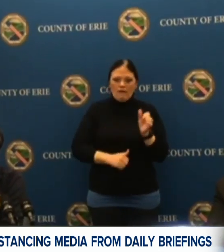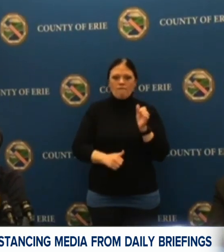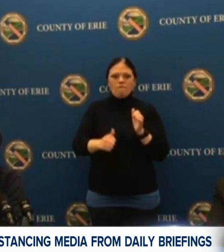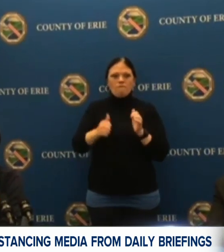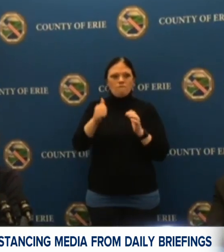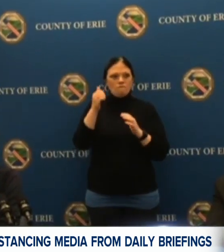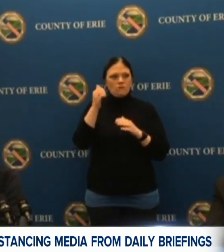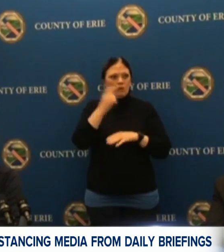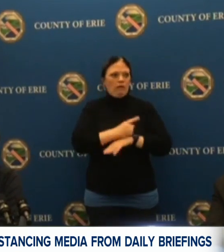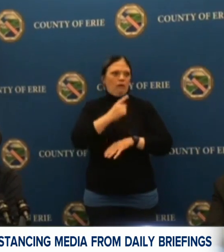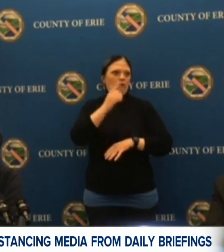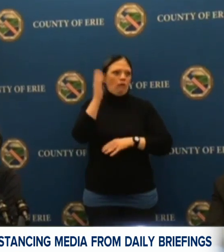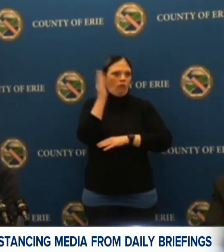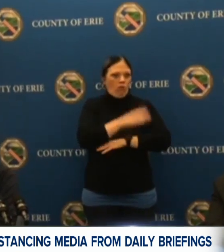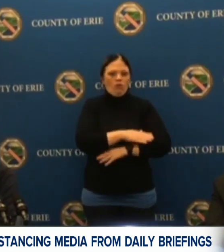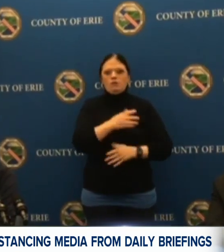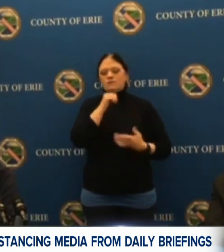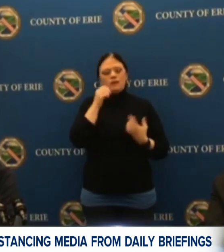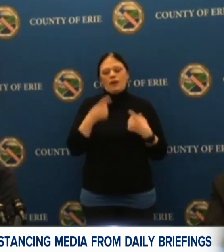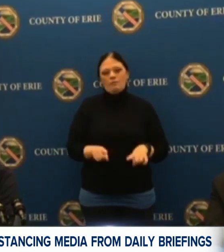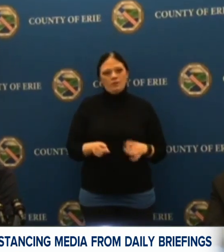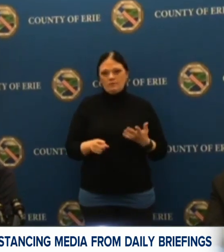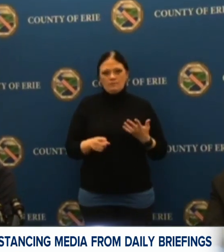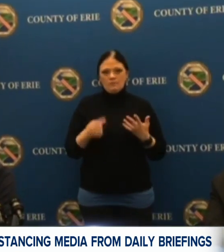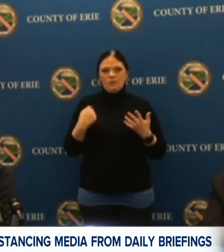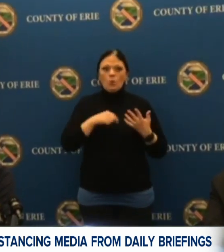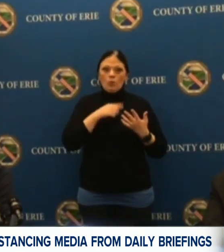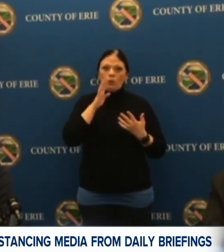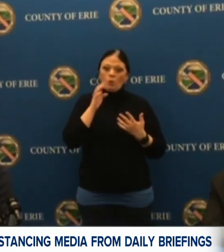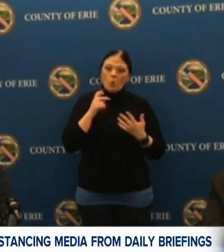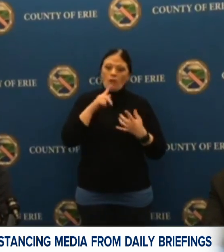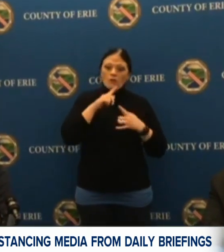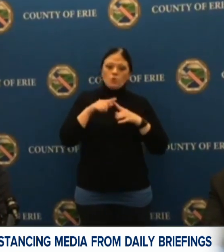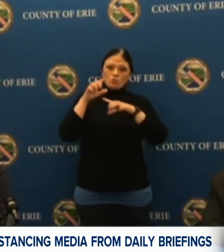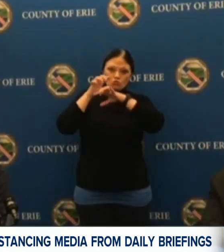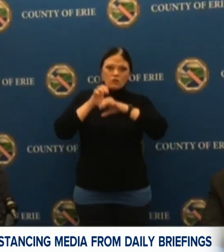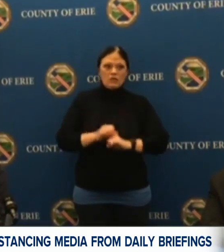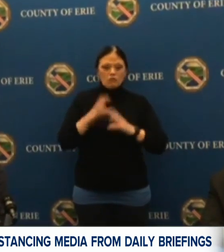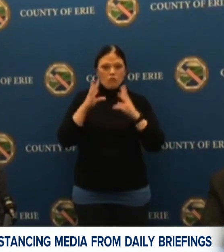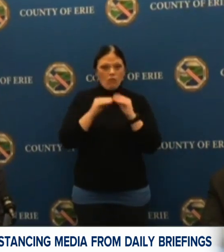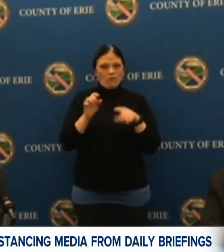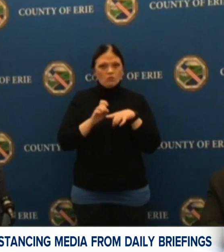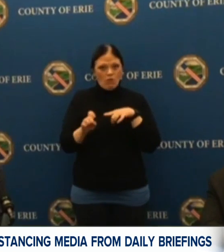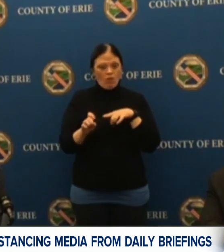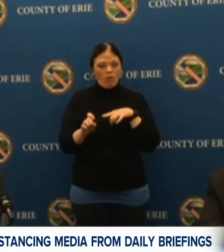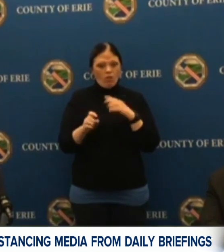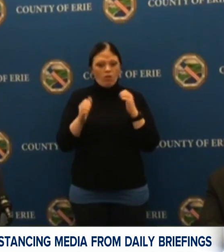That's just not going to happen, though we will go back to a traditional conference call